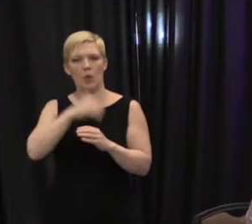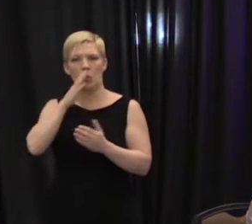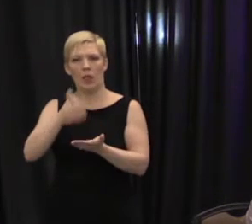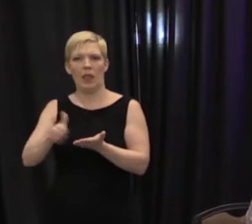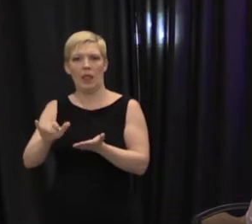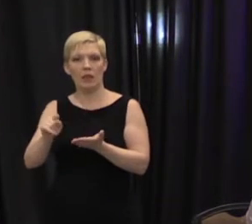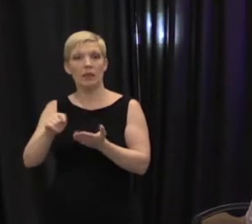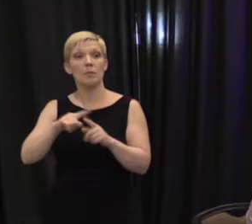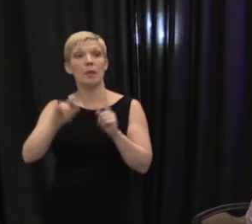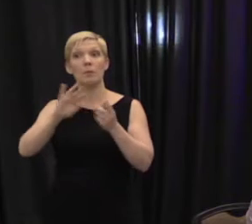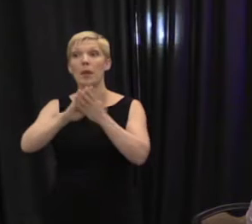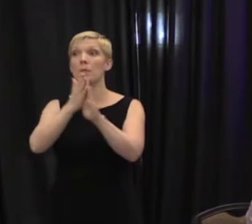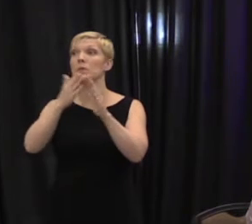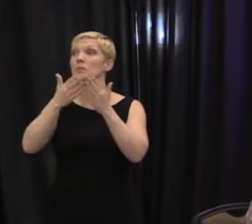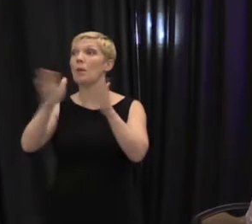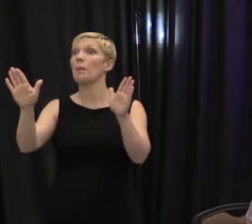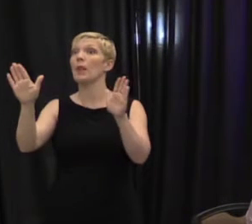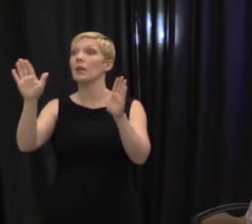can't vote against it.